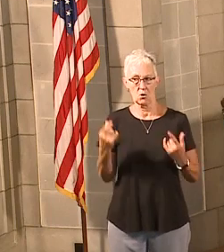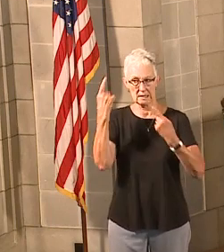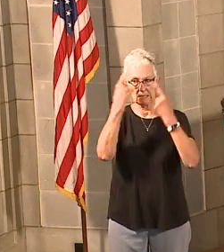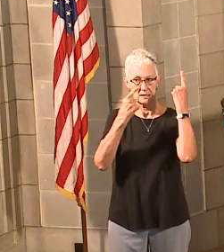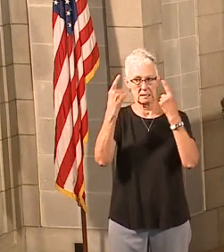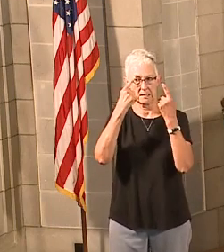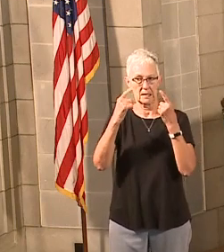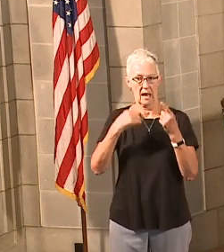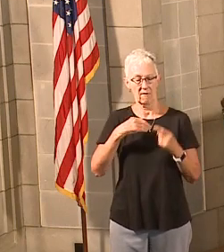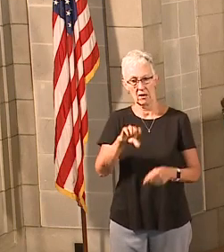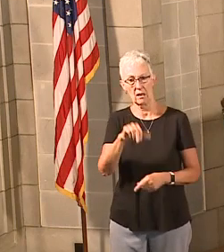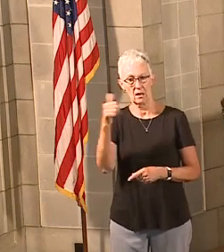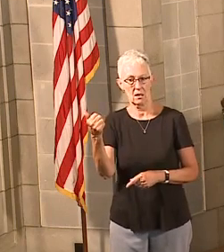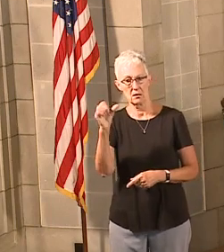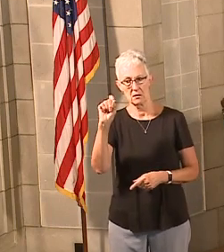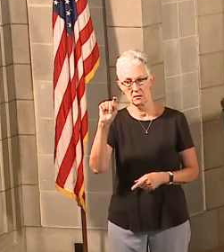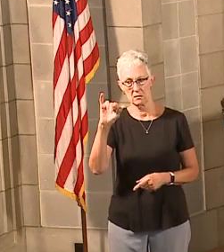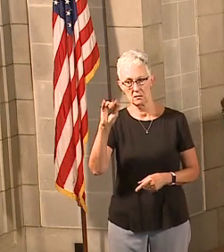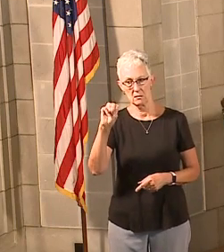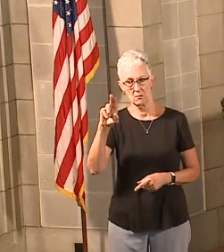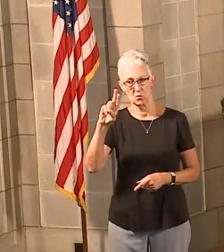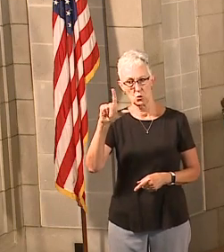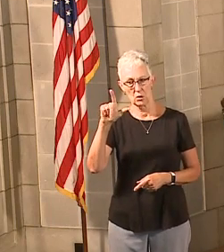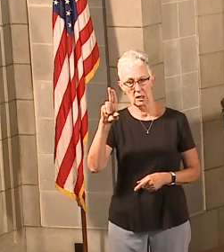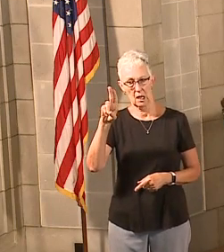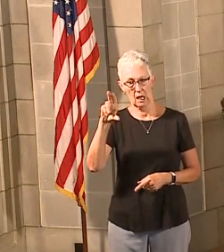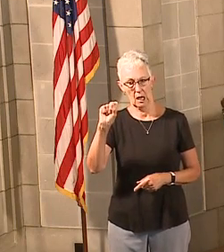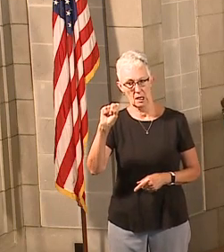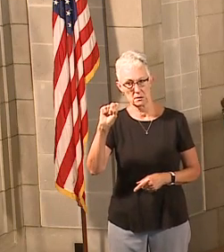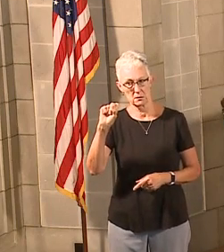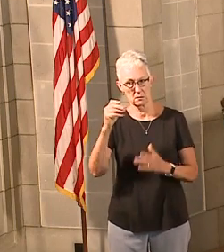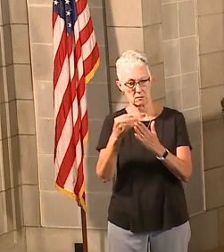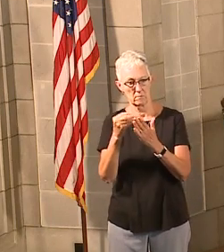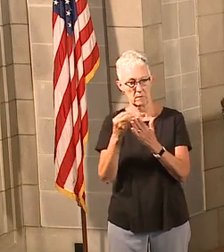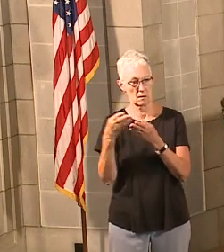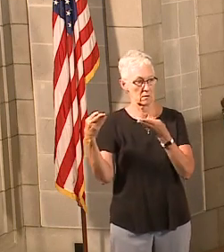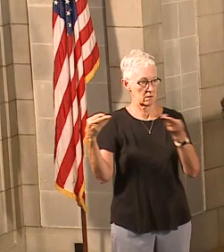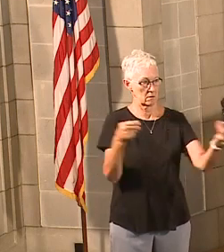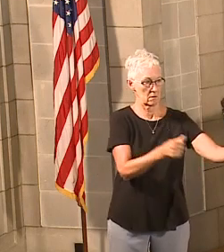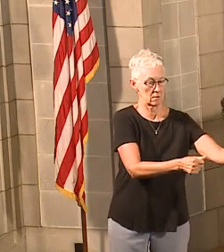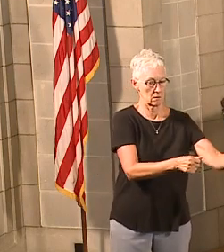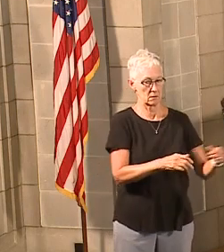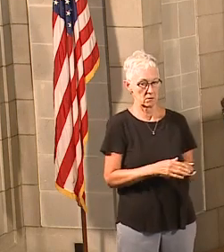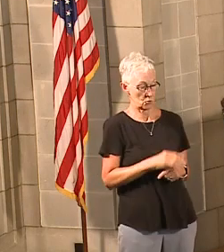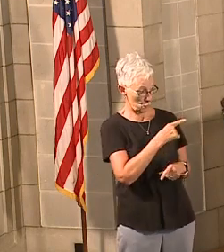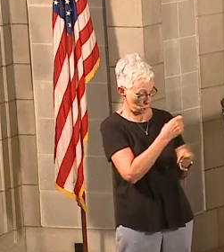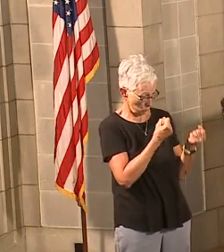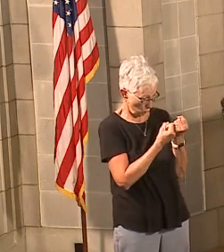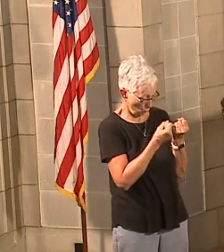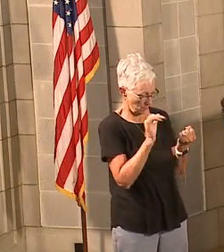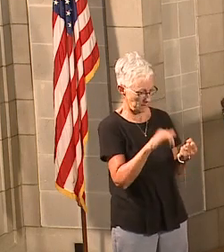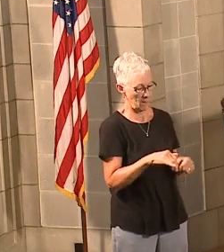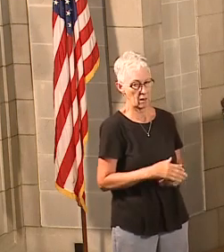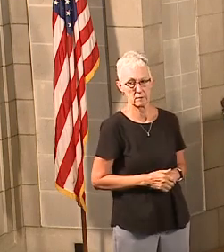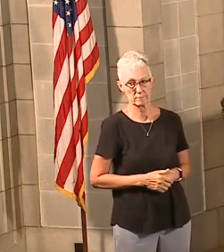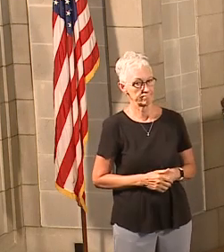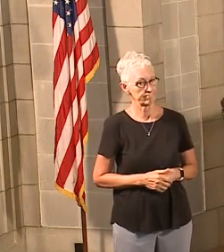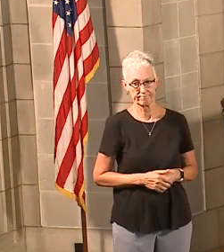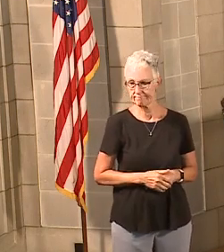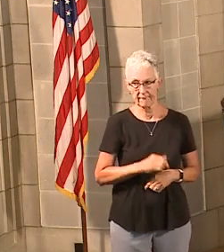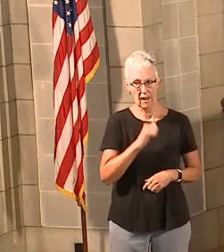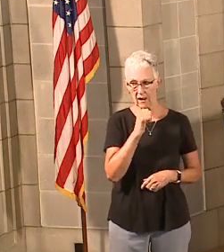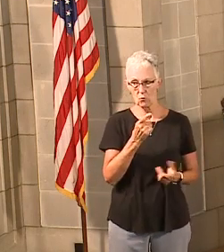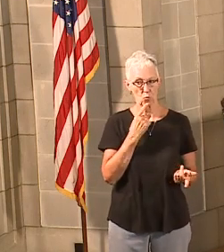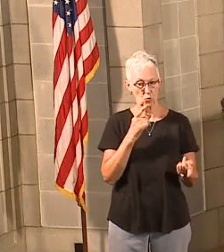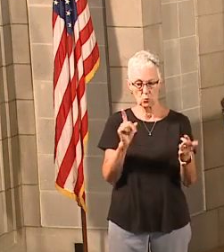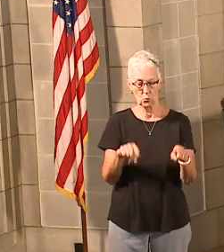thing? I am not in favor of us continuing to run up literally trillions of dollars of debt that will burden our